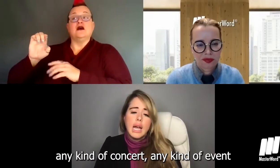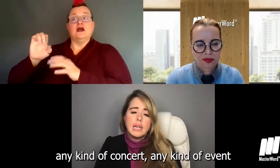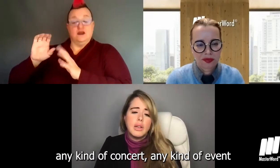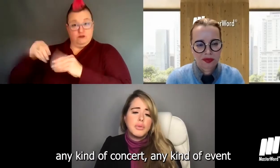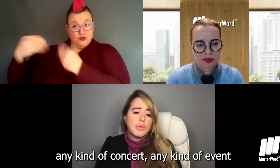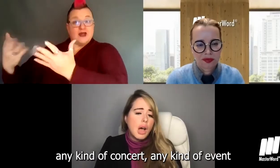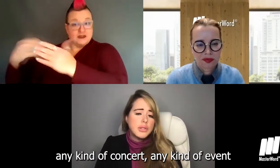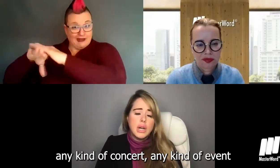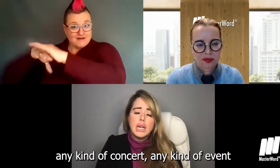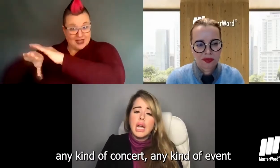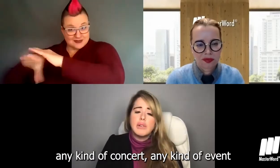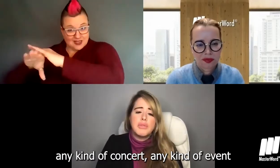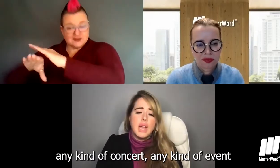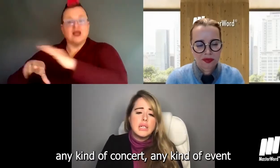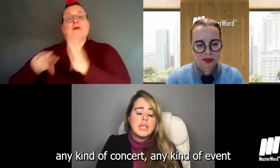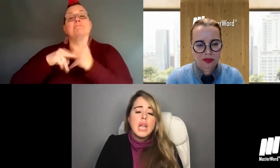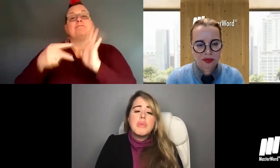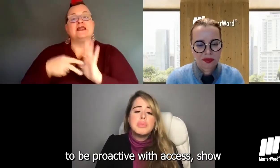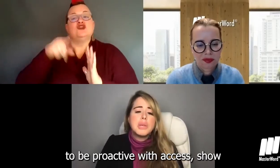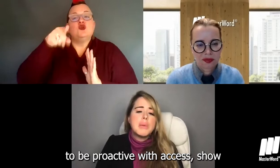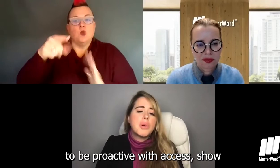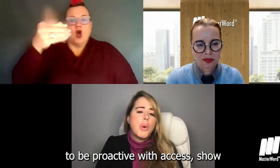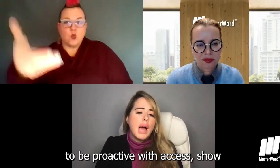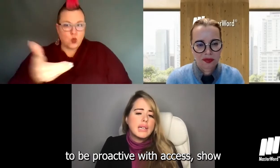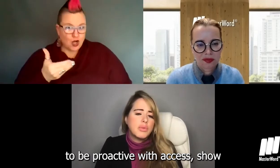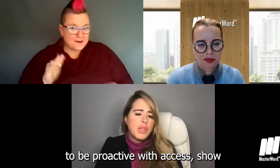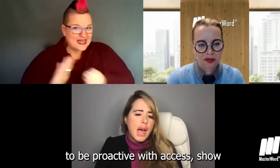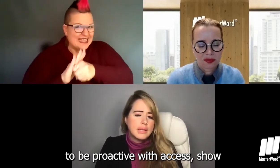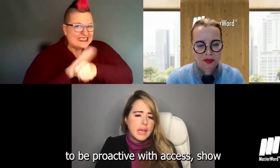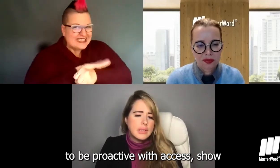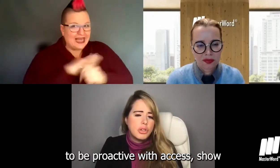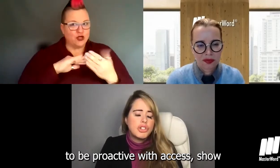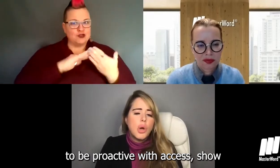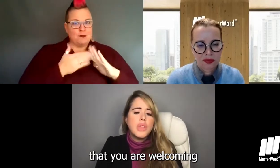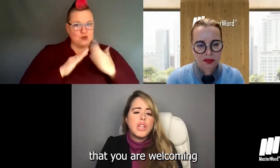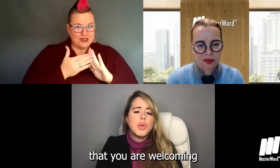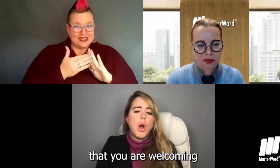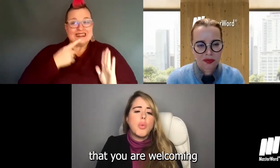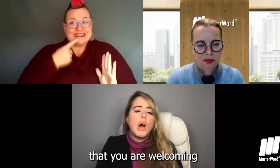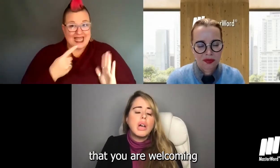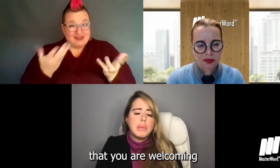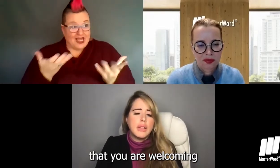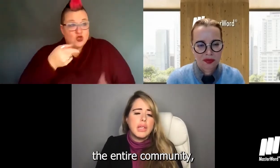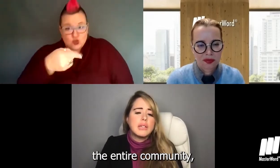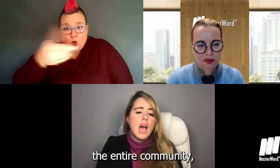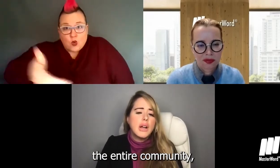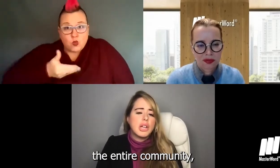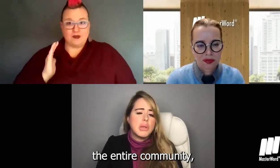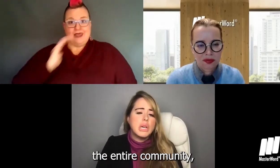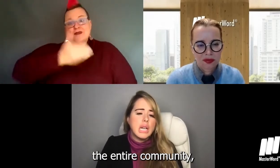kind of concert, any kind of event. And to be proactive with access show that you are welcoming the entire community